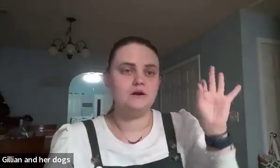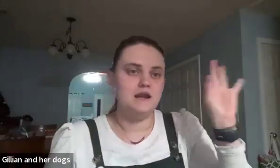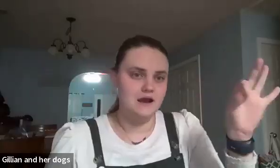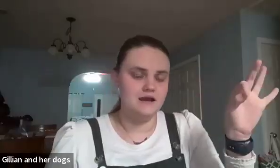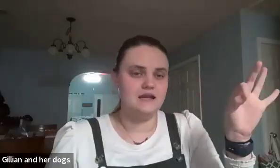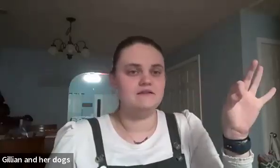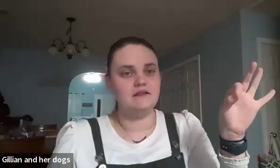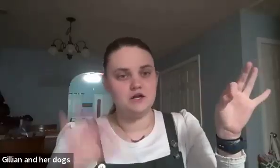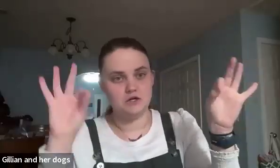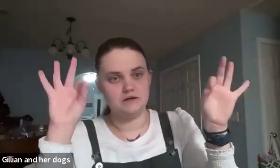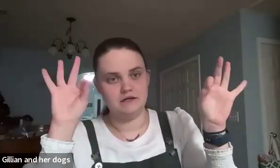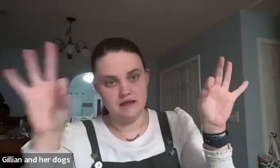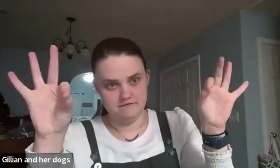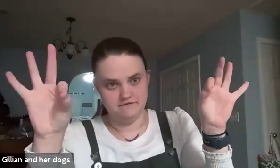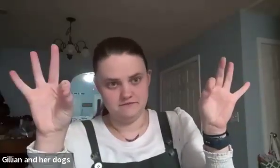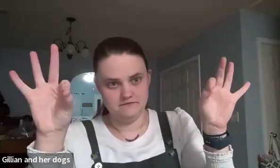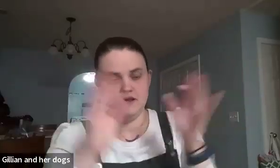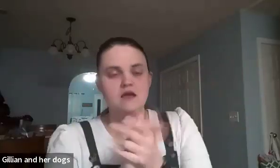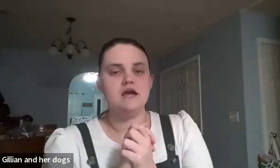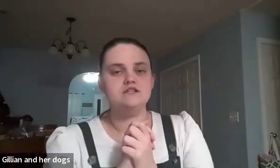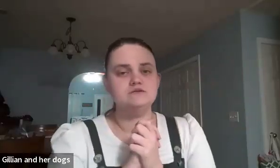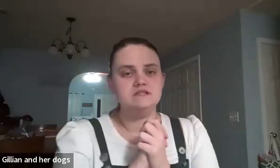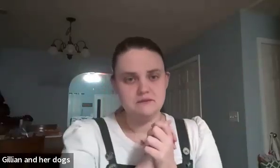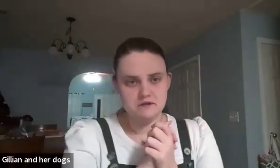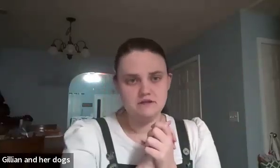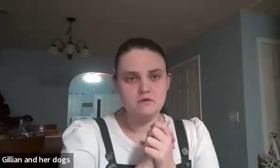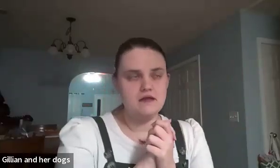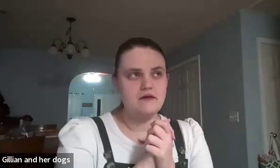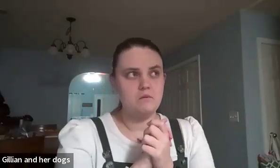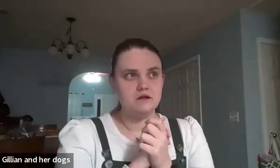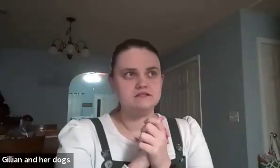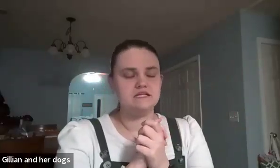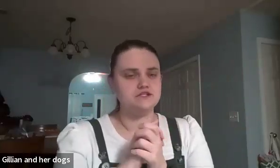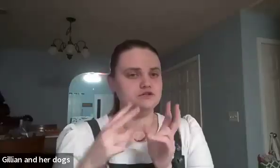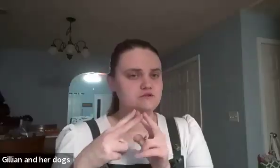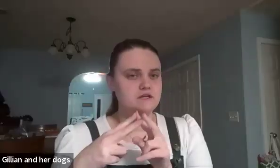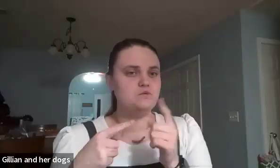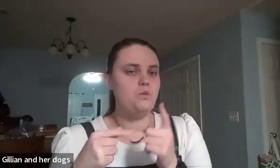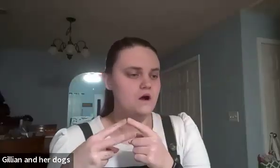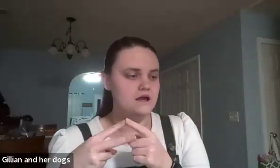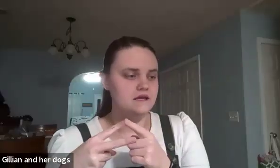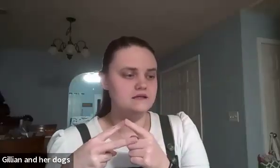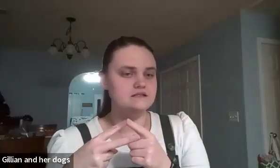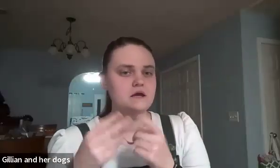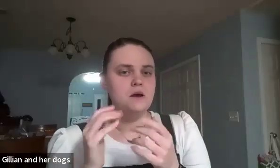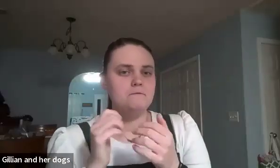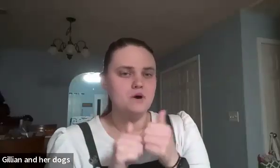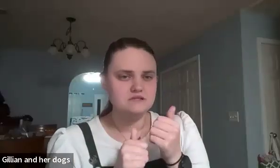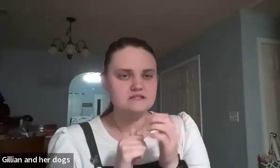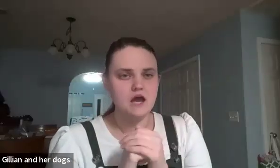number 9 and the letter F. And so typically the way that works is there are two things. One is most of the